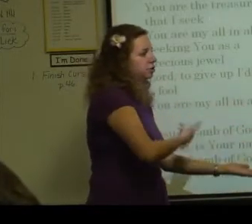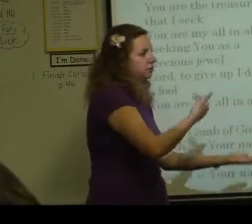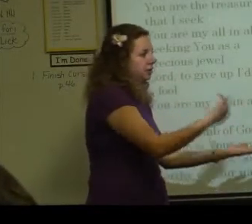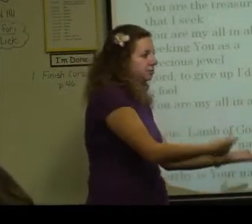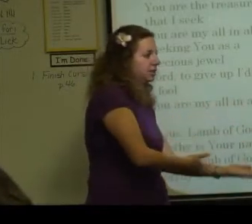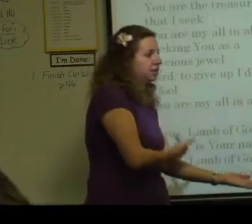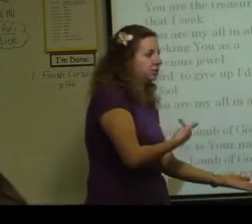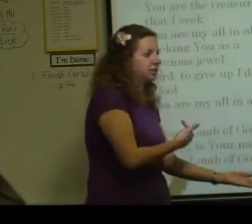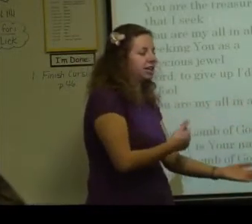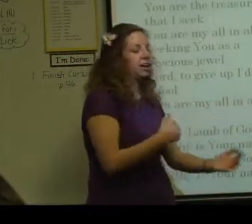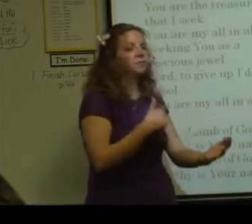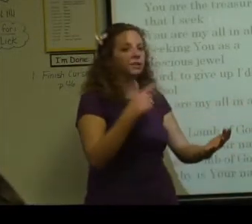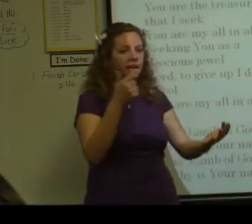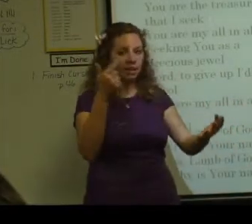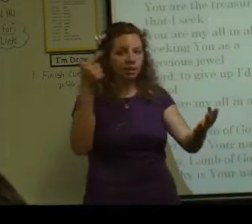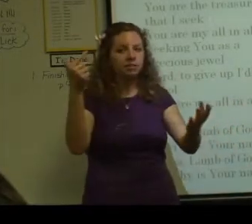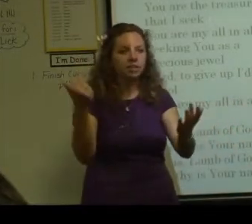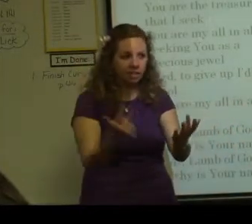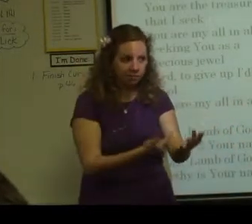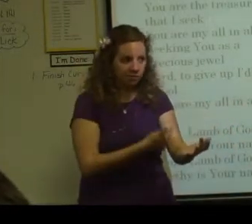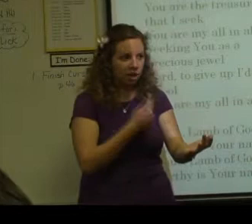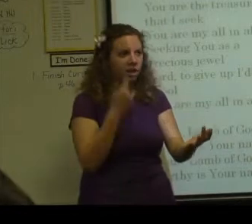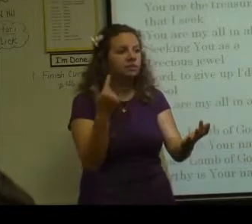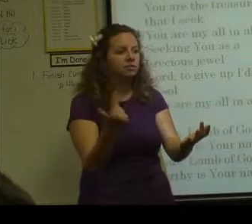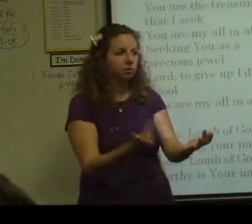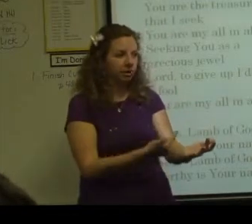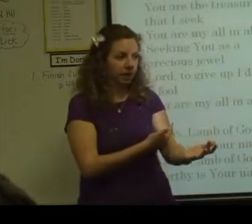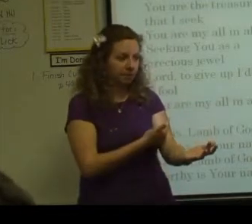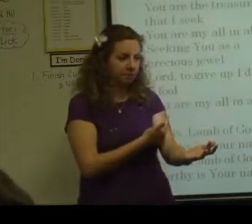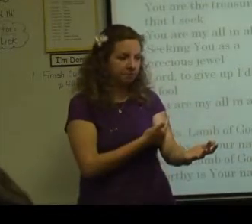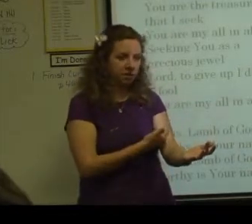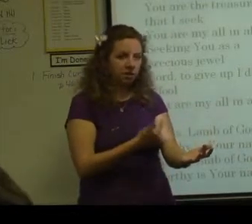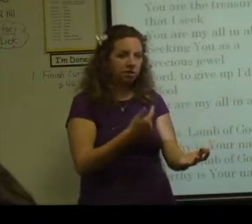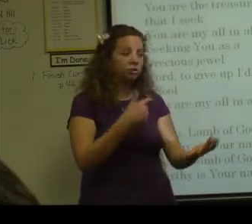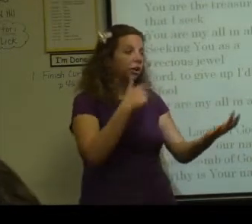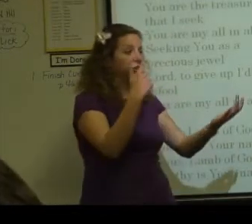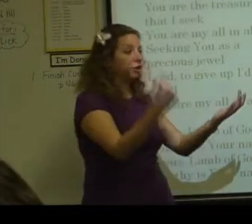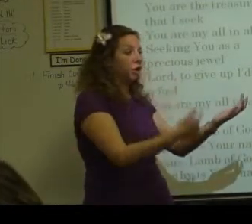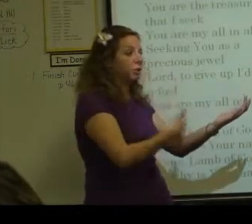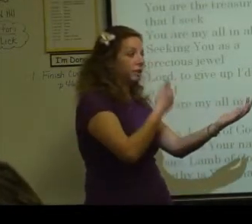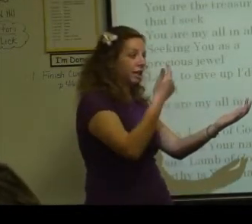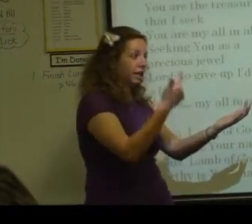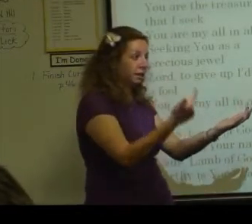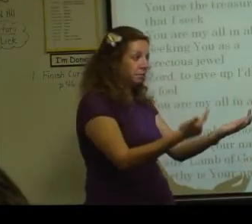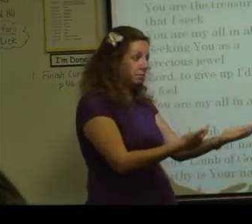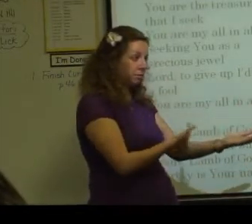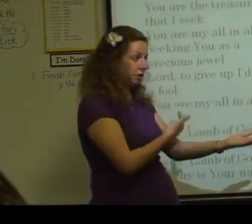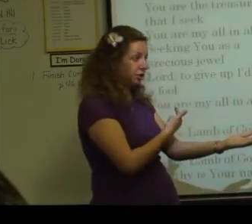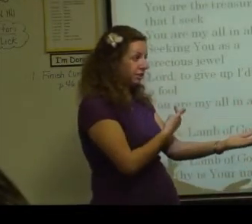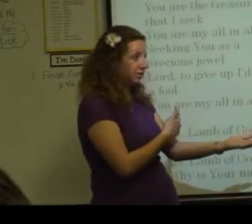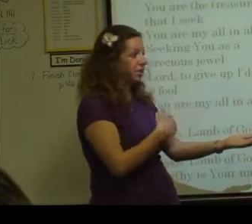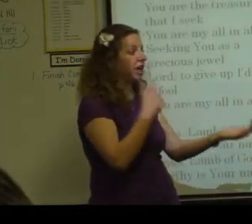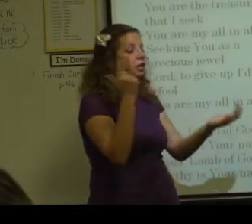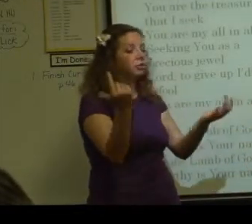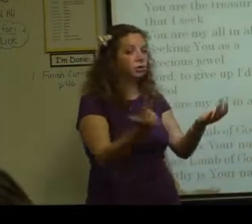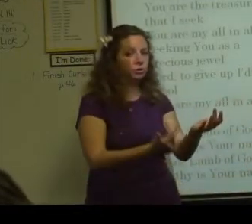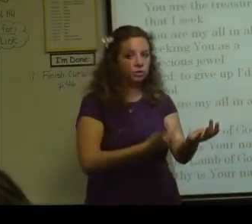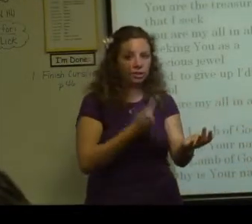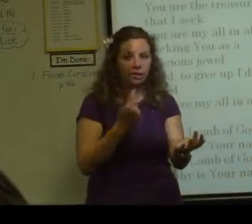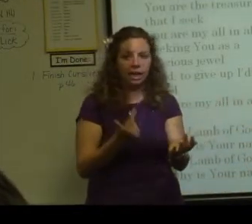bunch of lambs that they were taking care of, but like the Lamb of God. So lamb. So you could go lamb and just leave it like that. You could do the